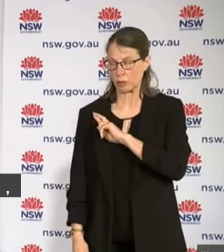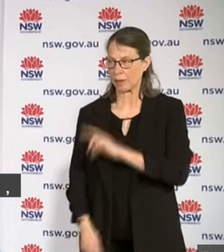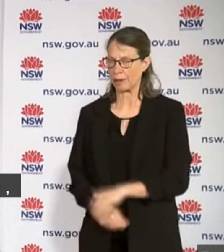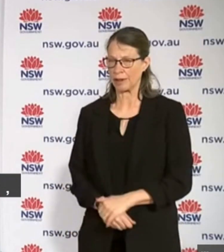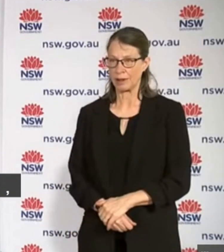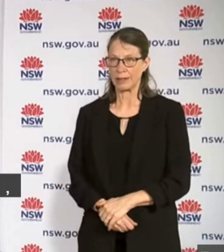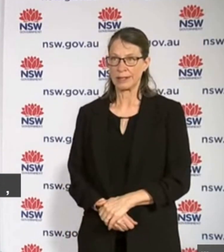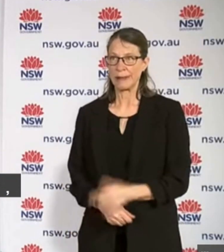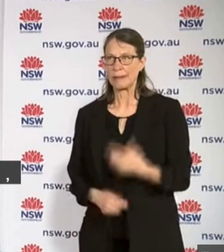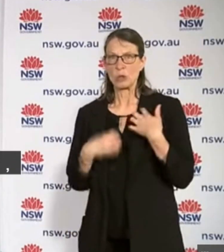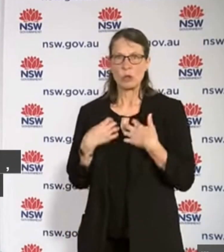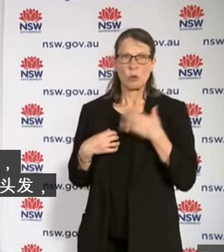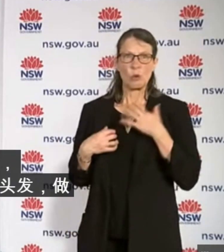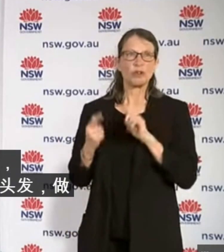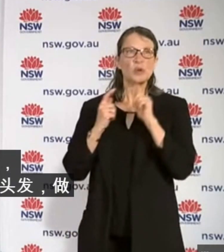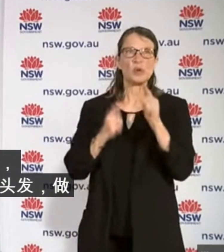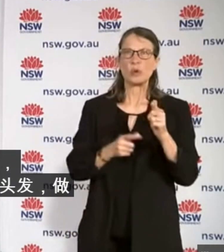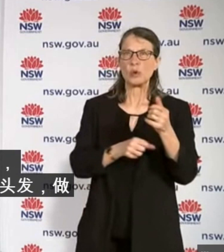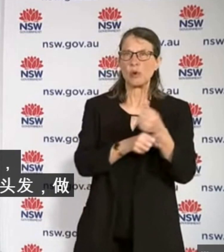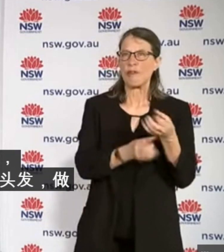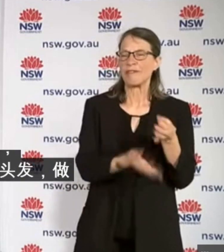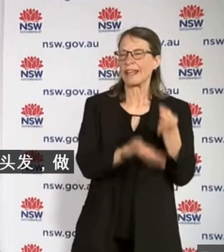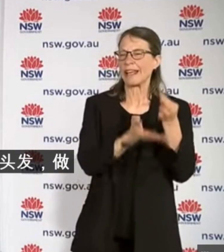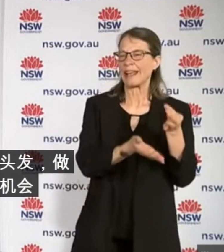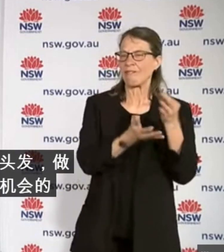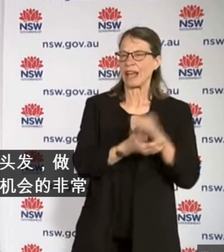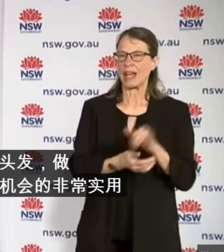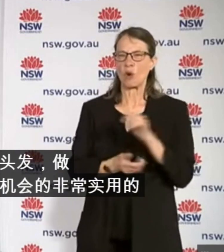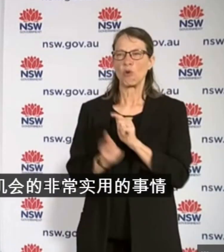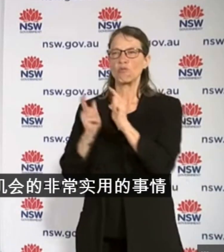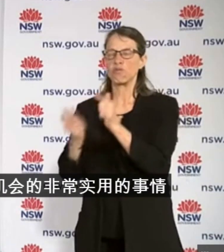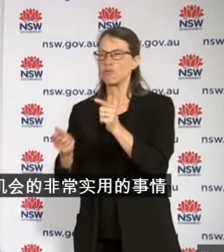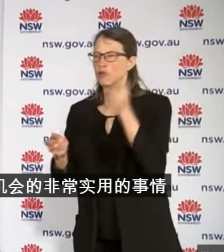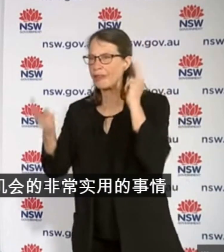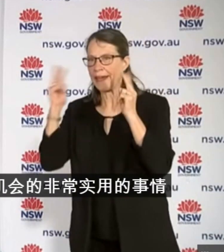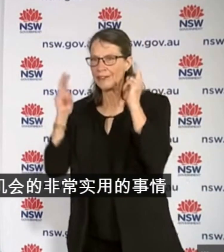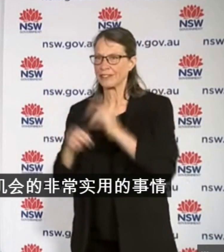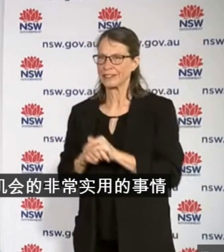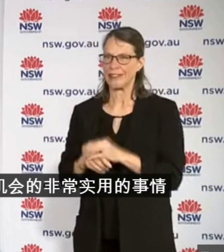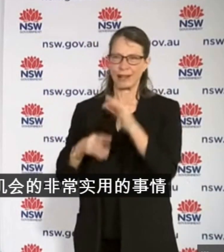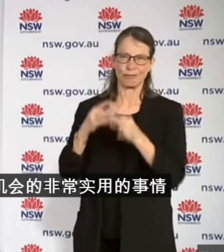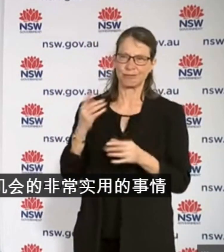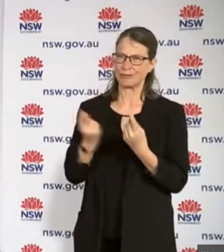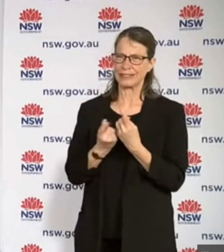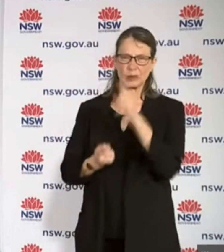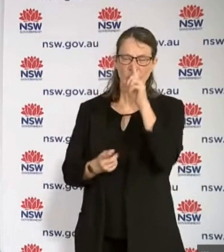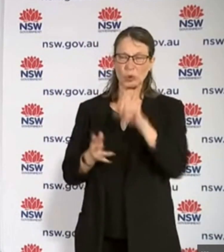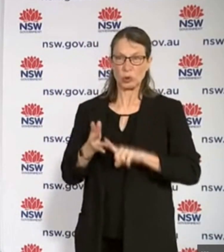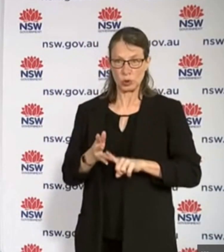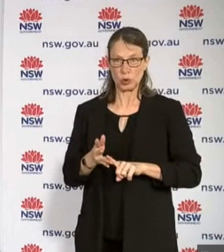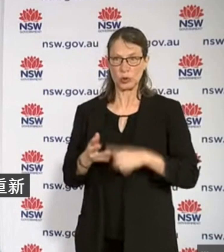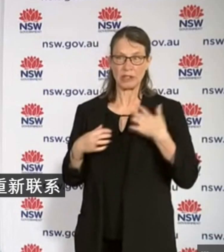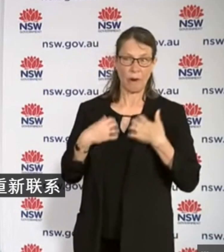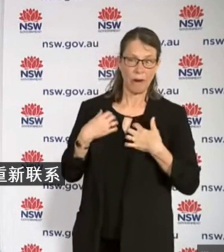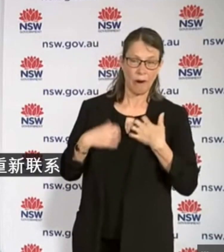cafe, perhaps getting our hair done, some of these very practical things that we really have not had the opportunity to do and reconnect